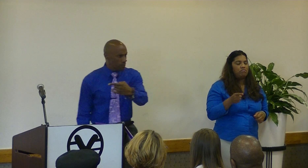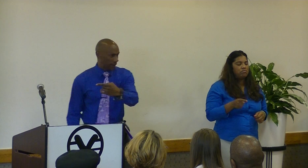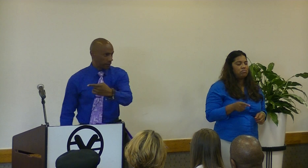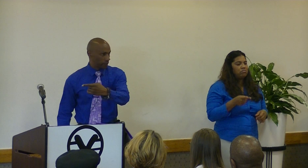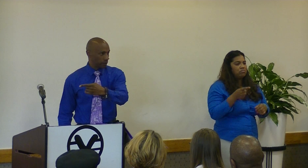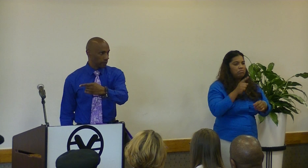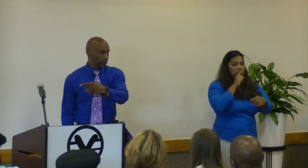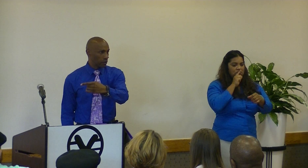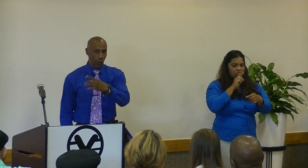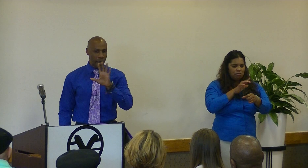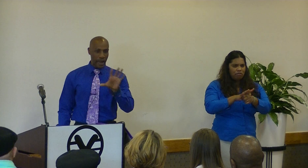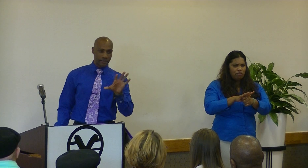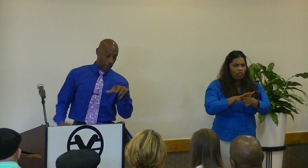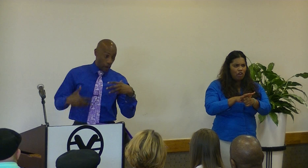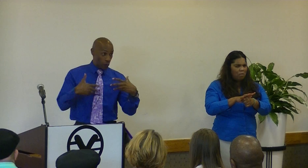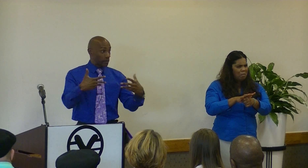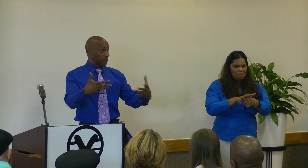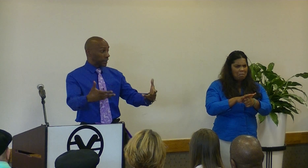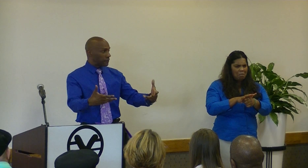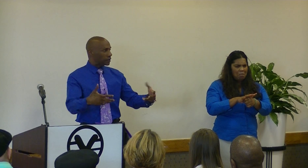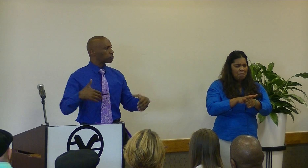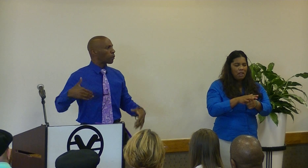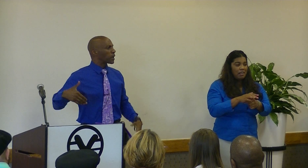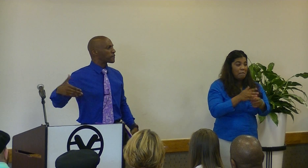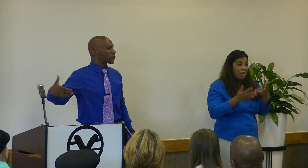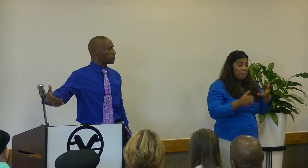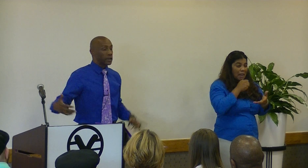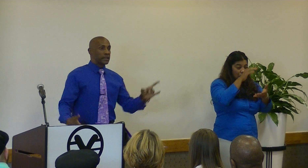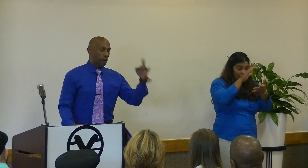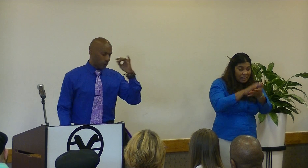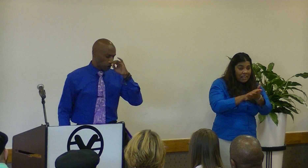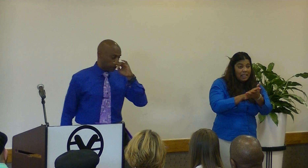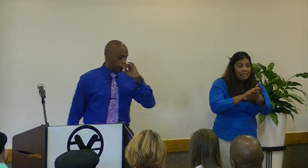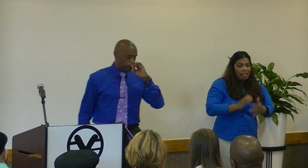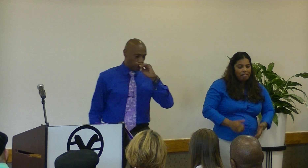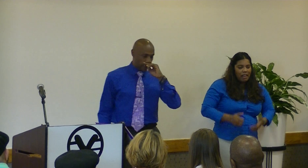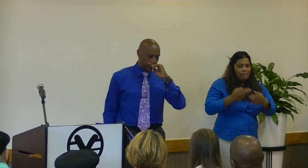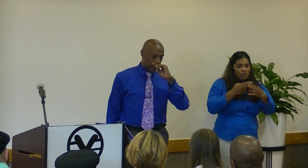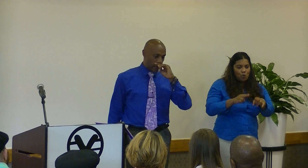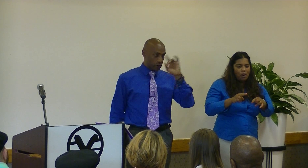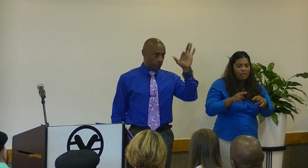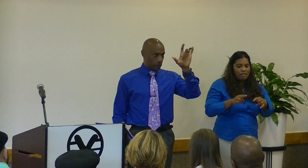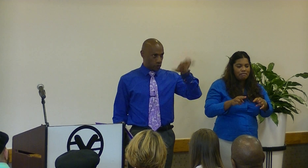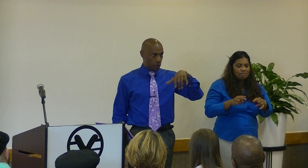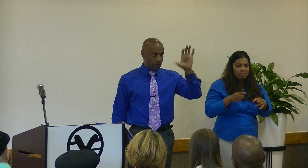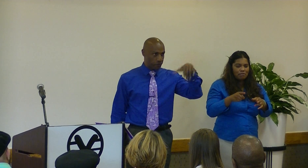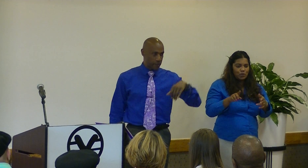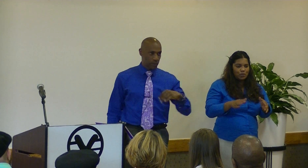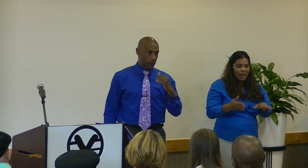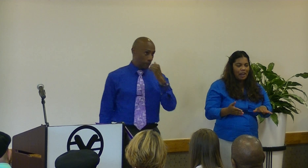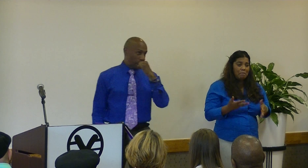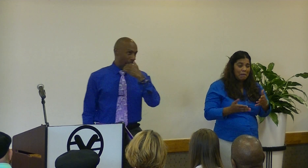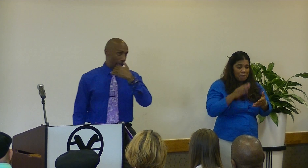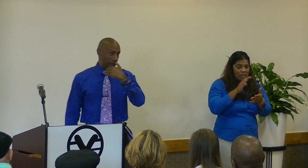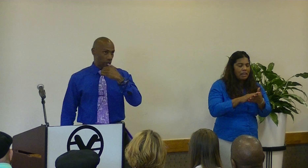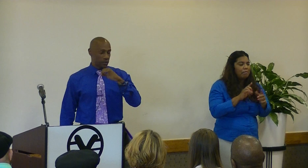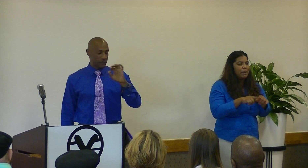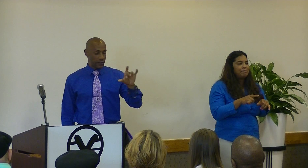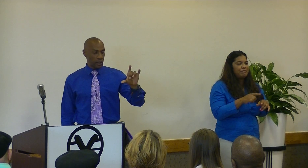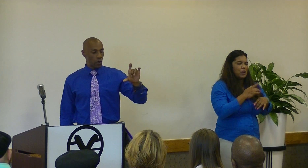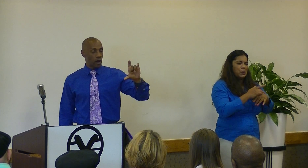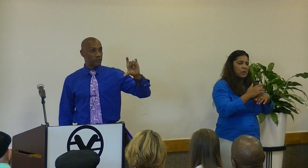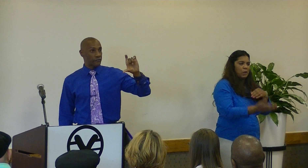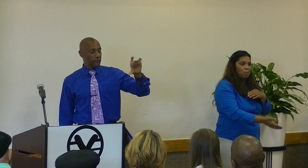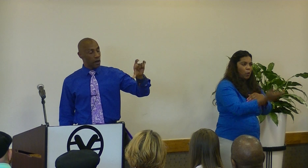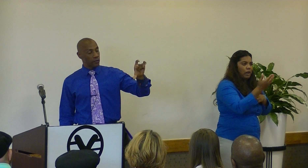just affirmed it. We may not outright believe it, but we affirmed it. Earlier this morning, I was scrolling through Facebook, and there